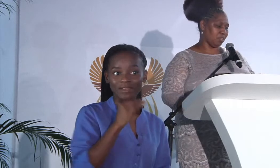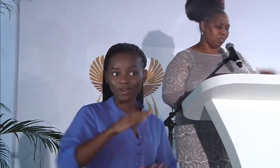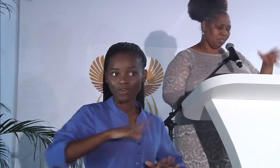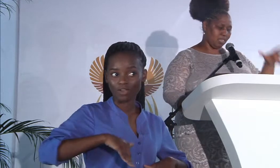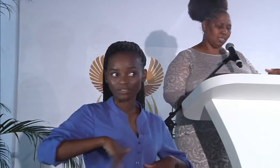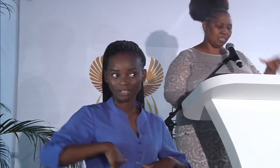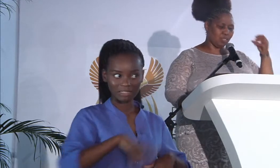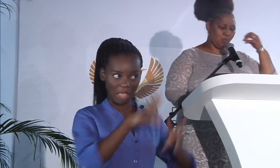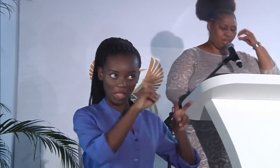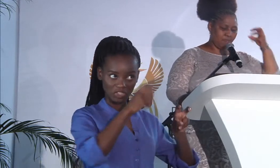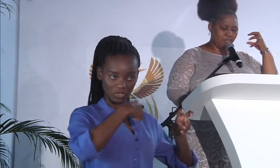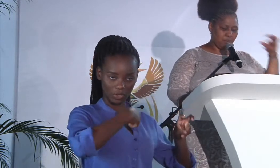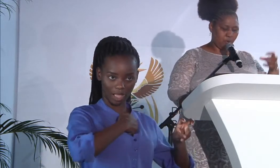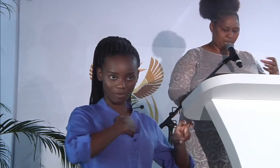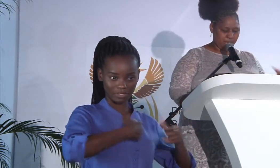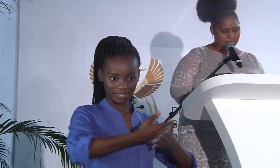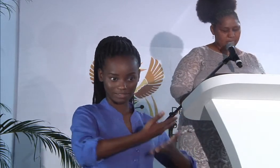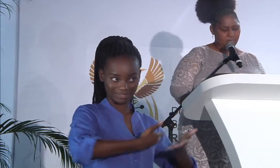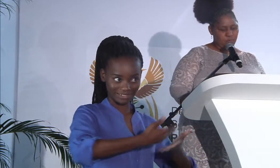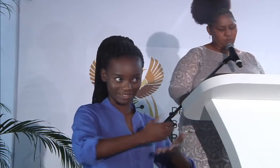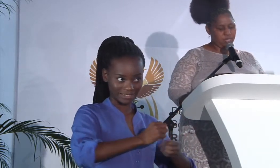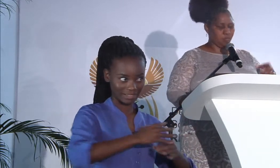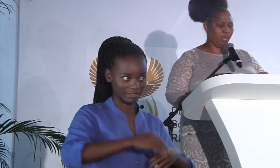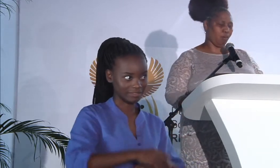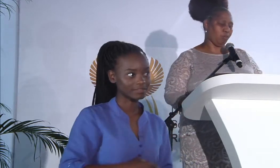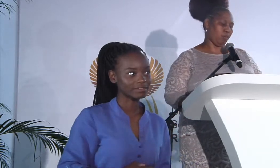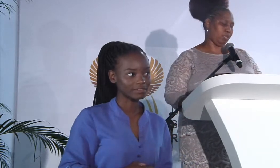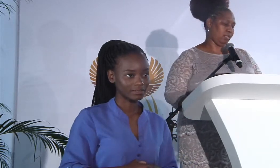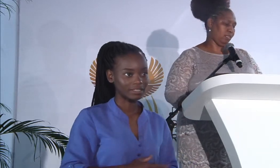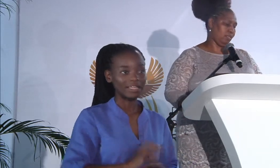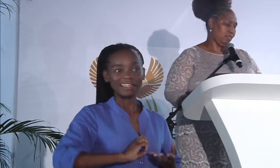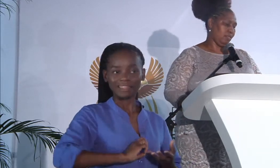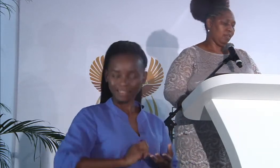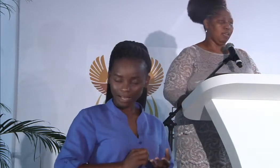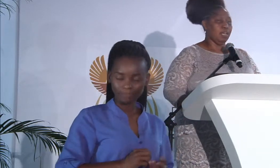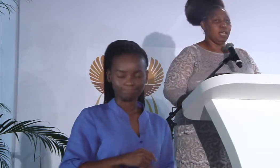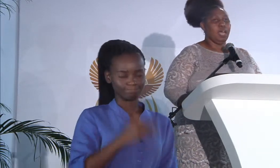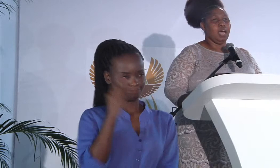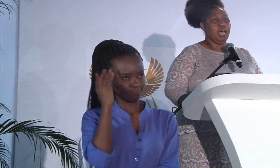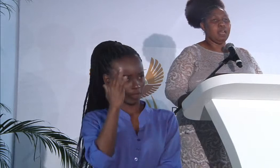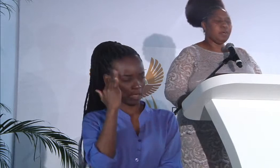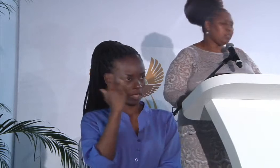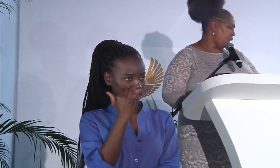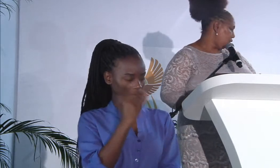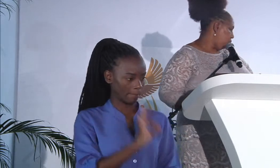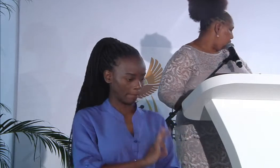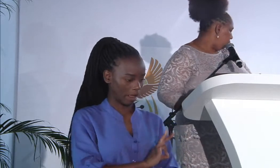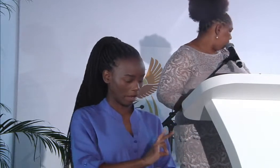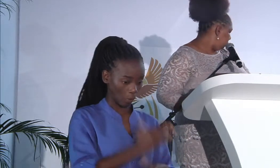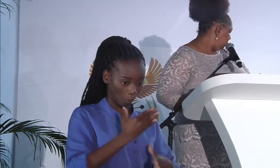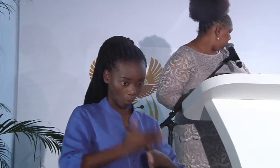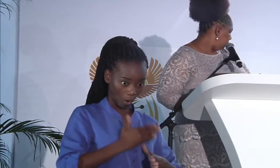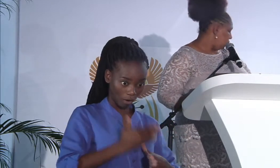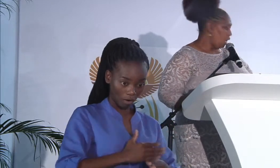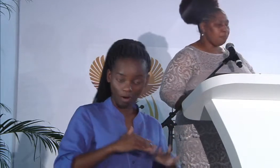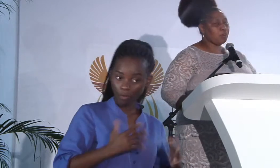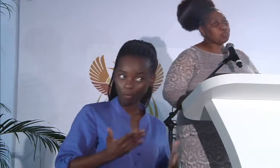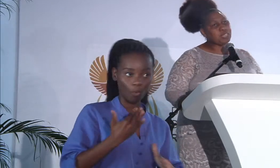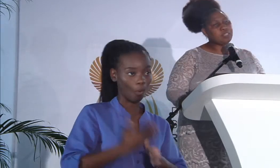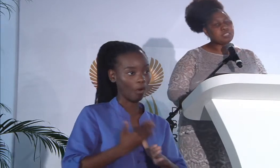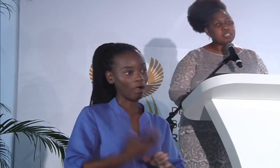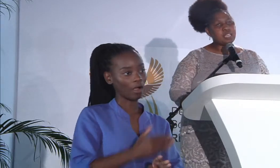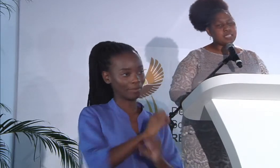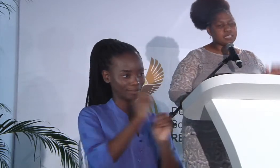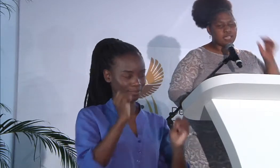ukuthi this that you have in your head, will it work or not? And I want to thank you, Prof, because